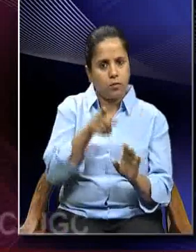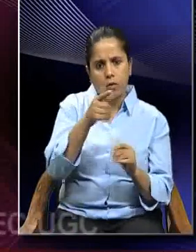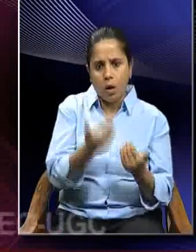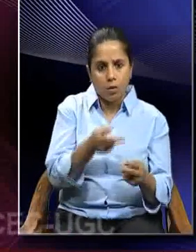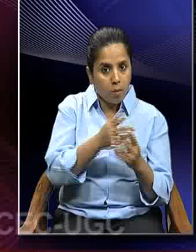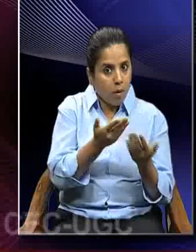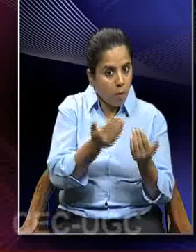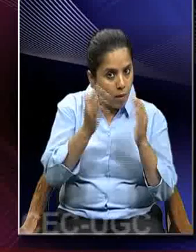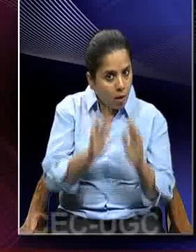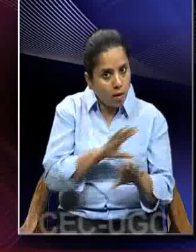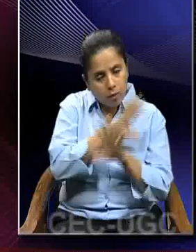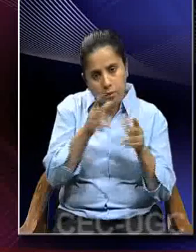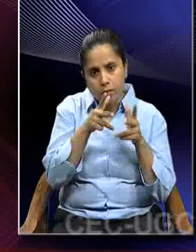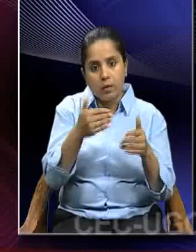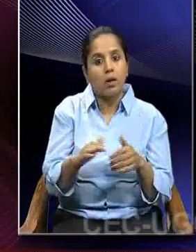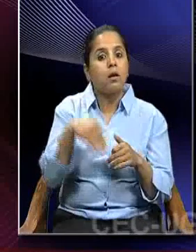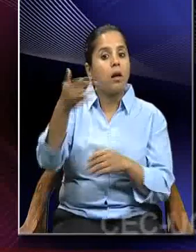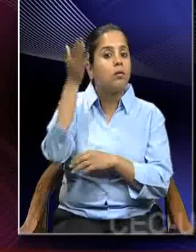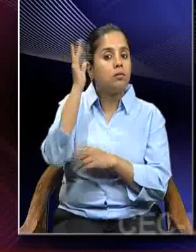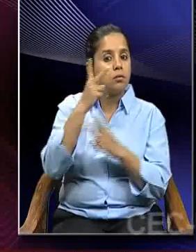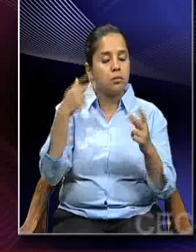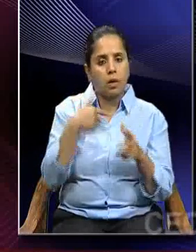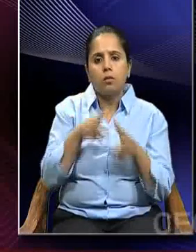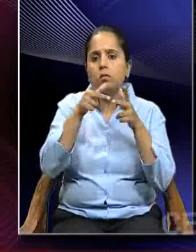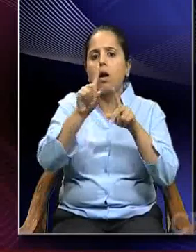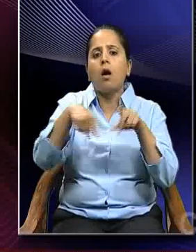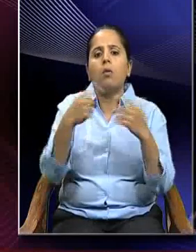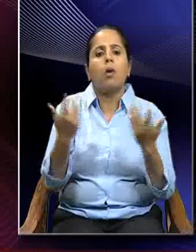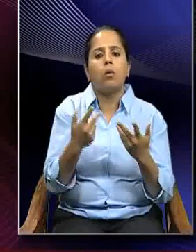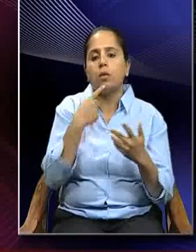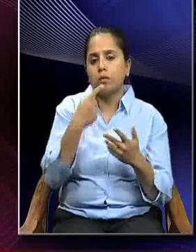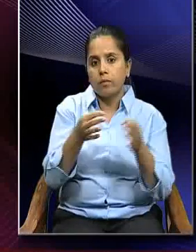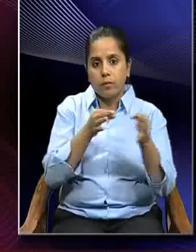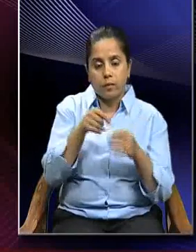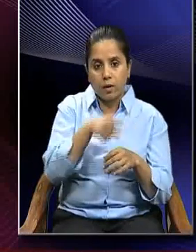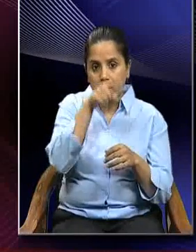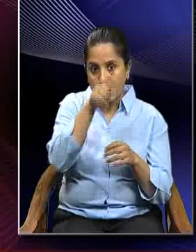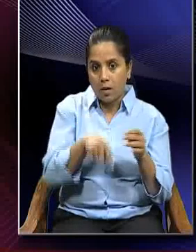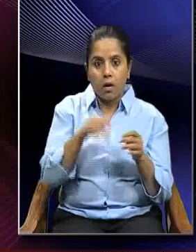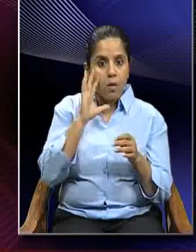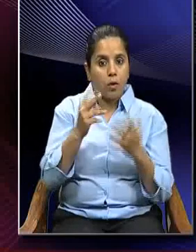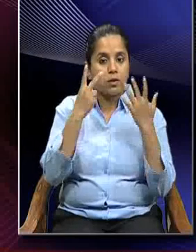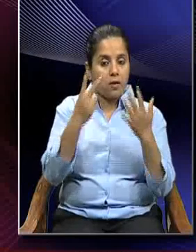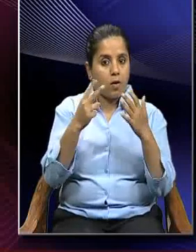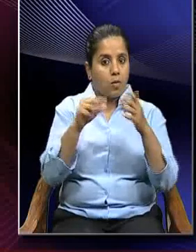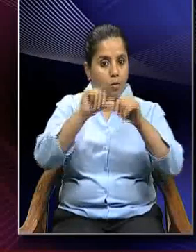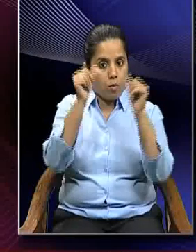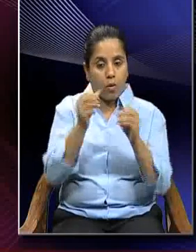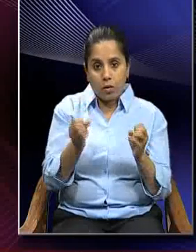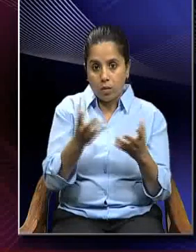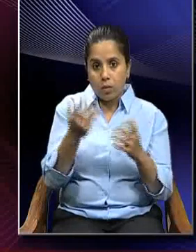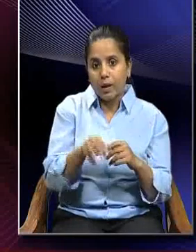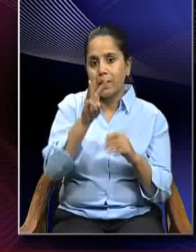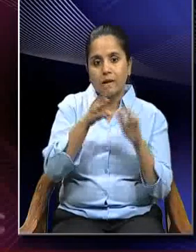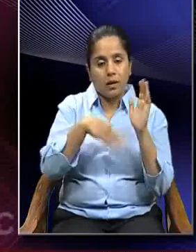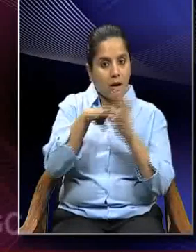existence. So in the next lecture of mine, I'll be telling you about these important 7 models, starting from 3 levels